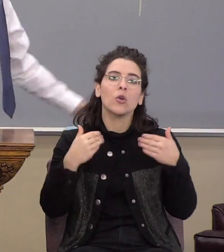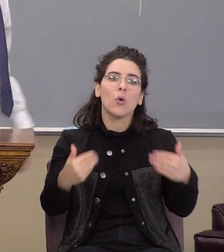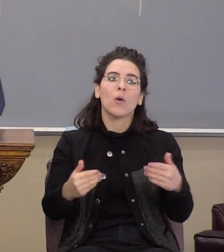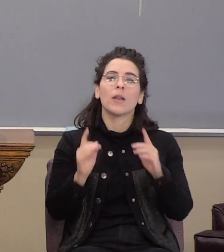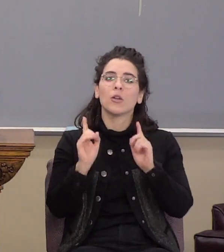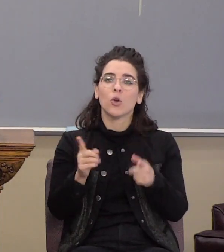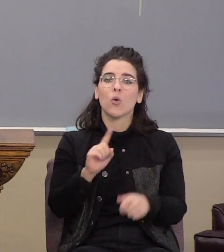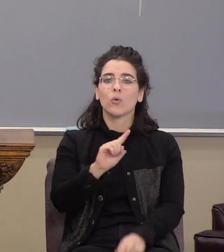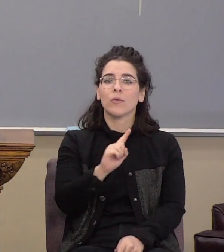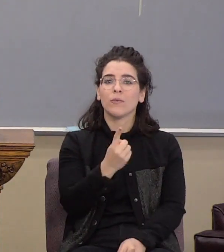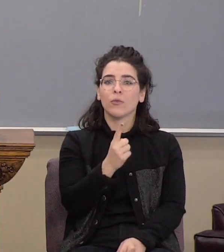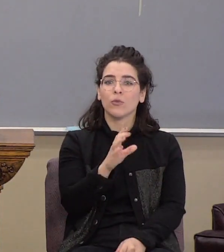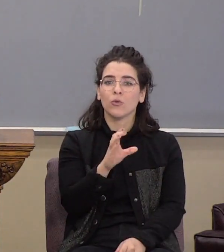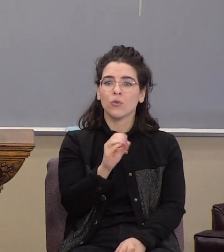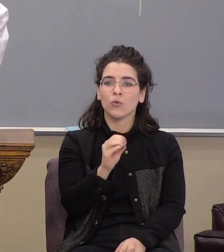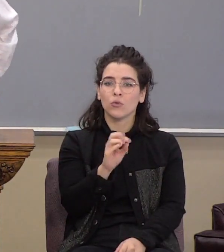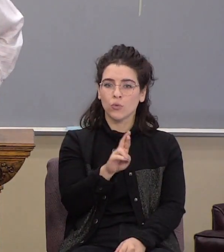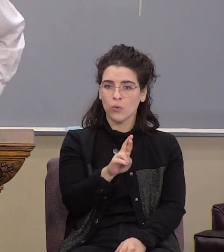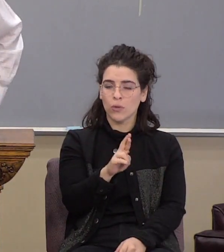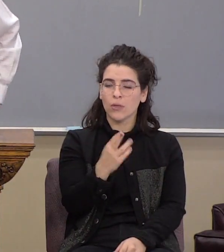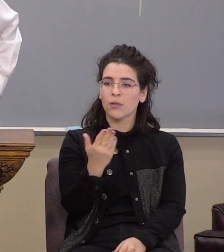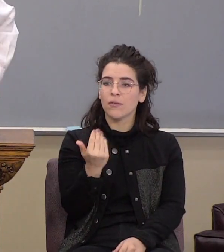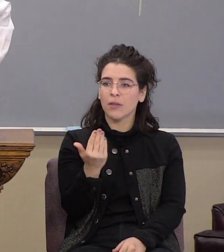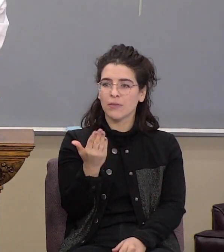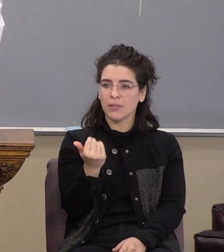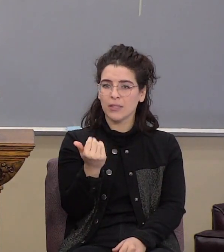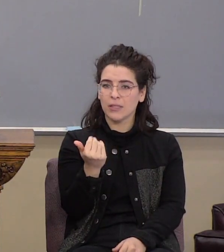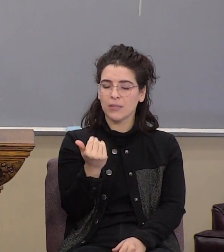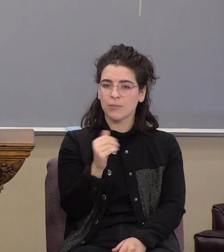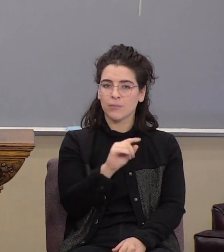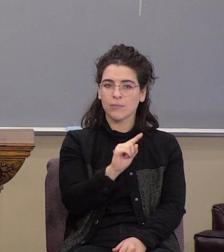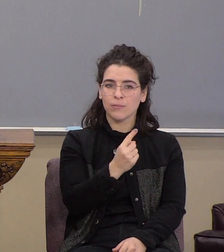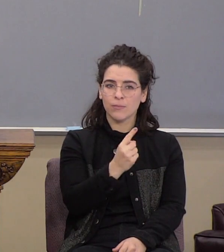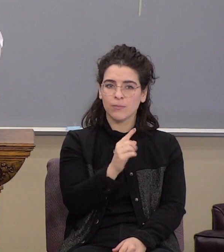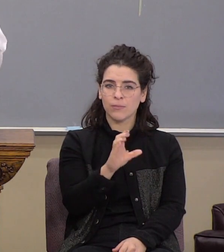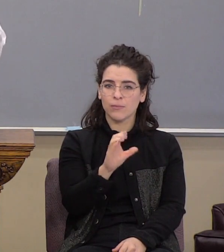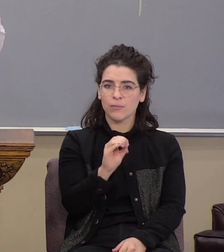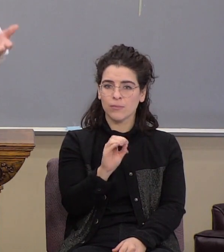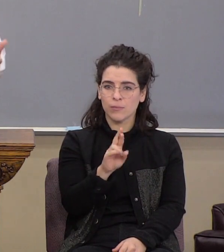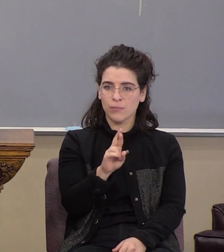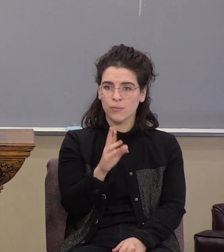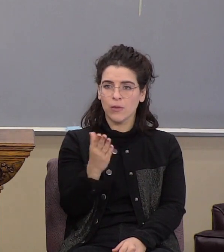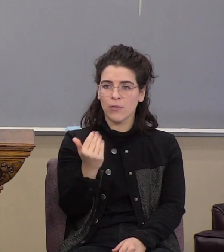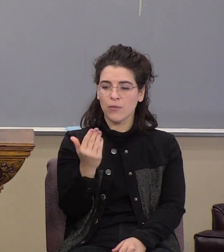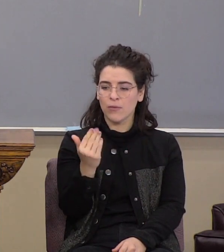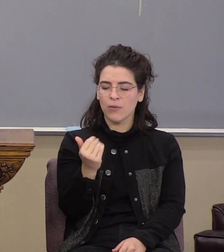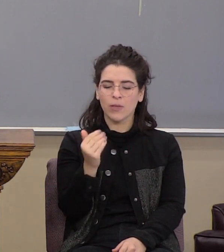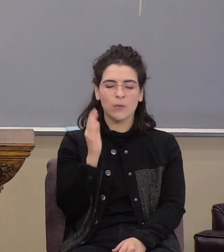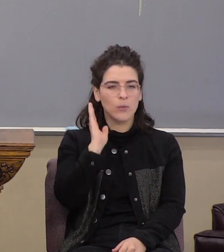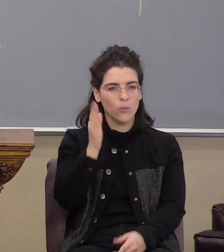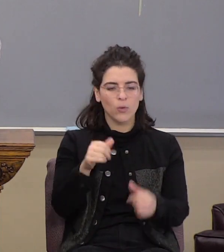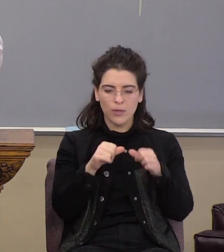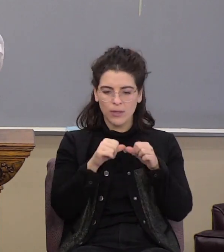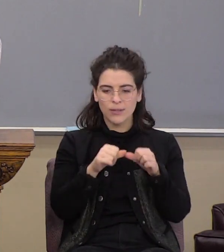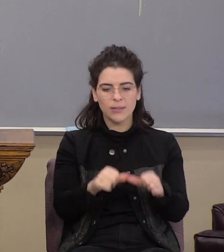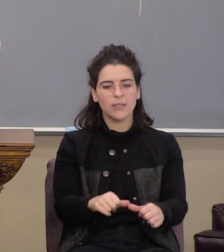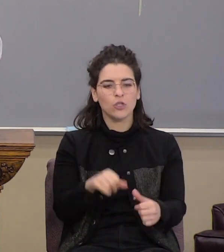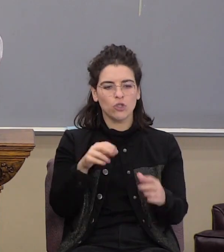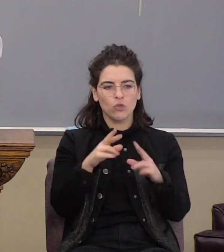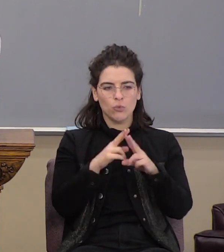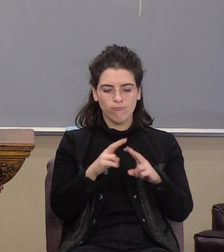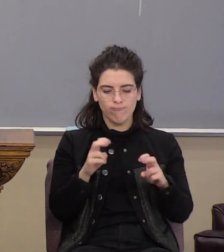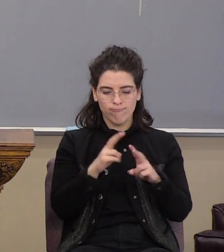Ephesians chapter 15. We're going to continue looking at the passage here, 1 Corinthians chapter